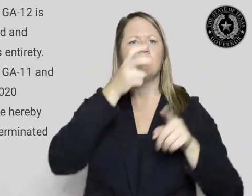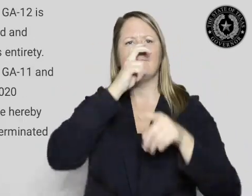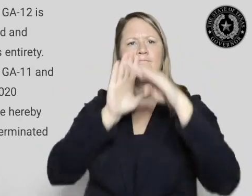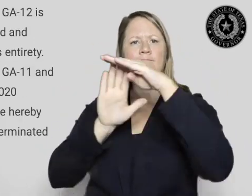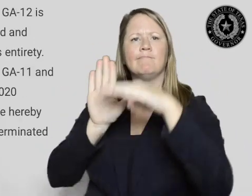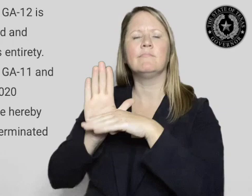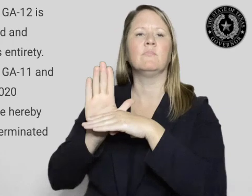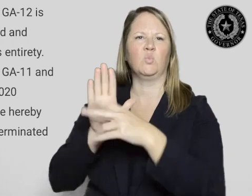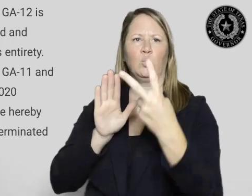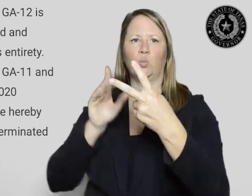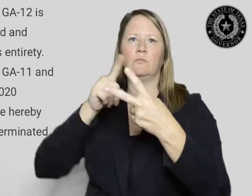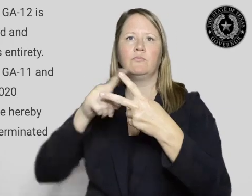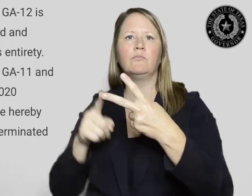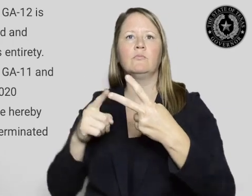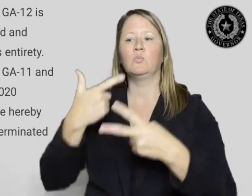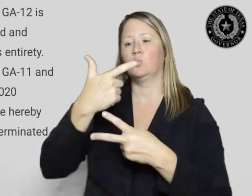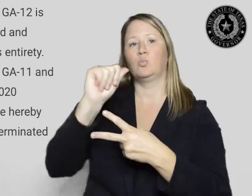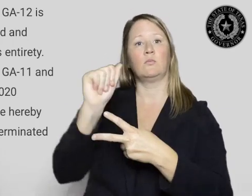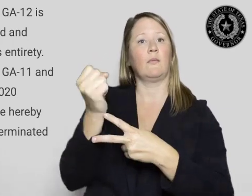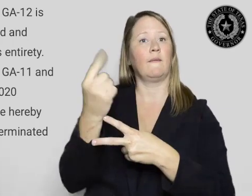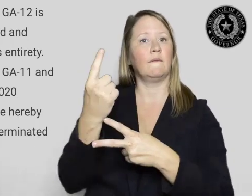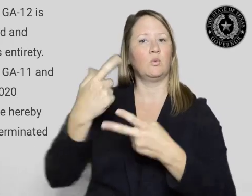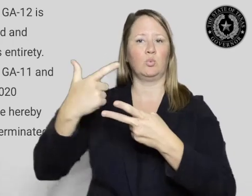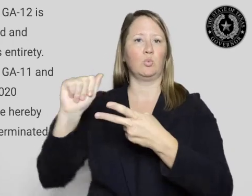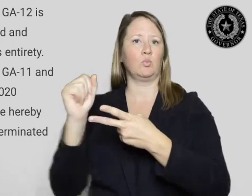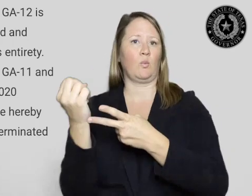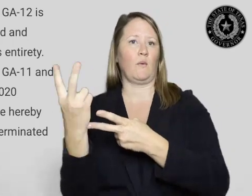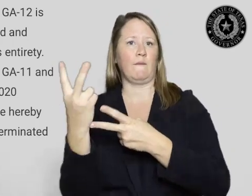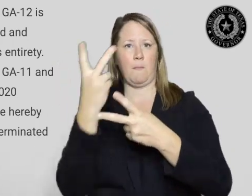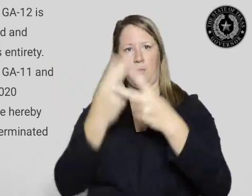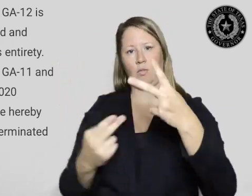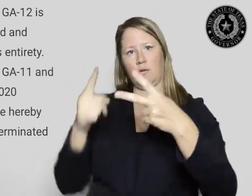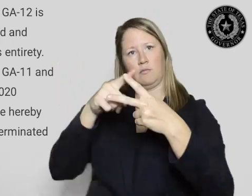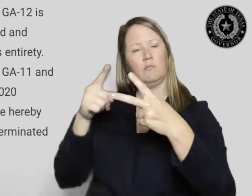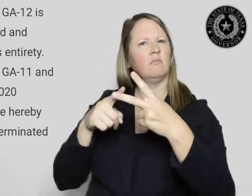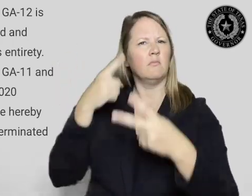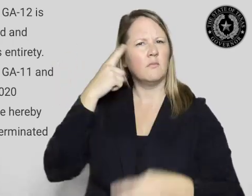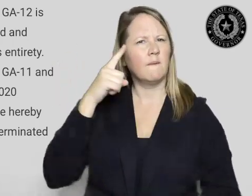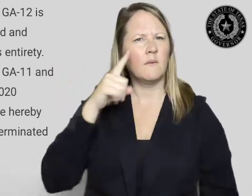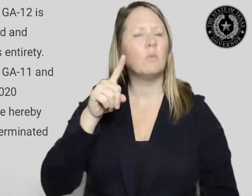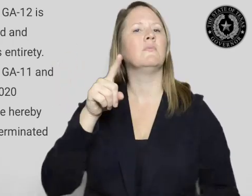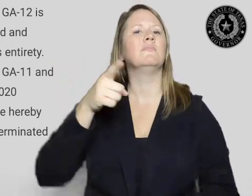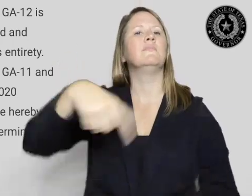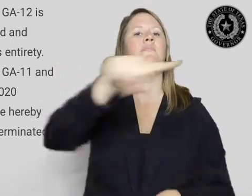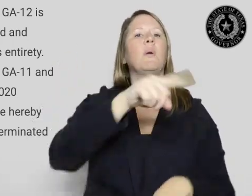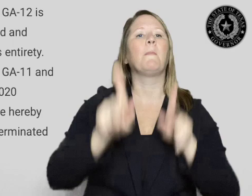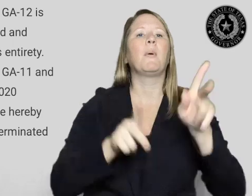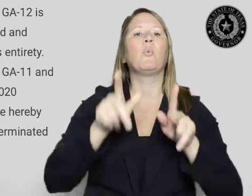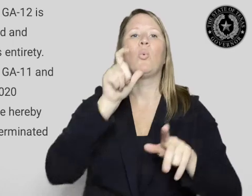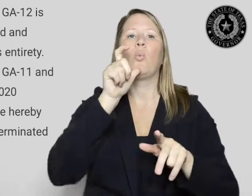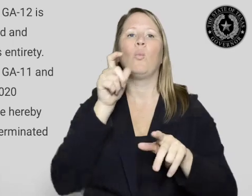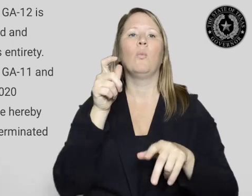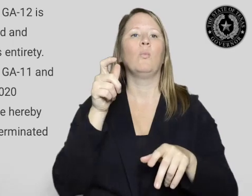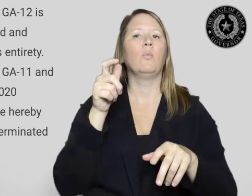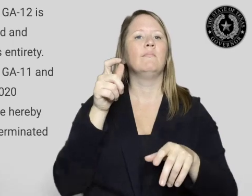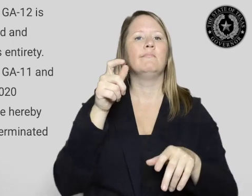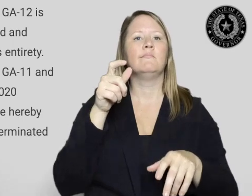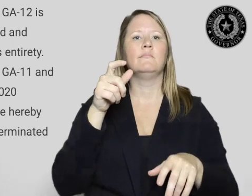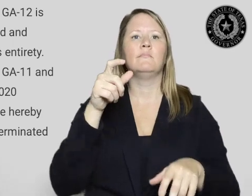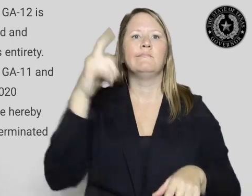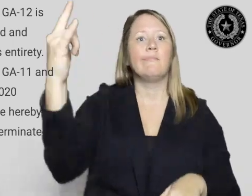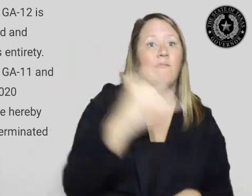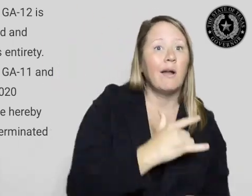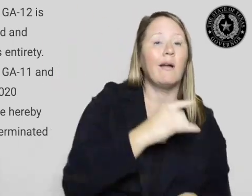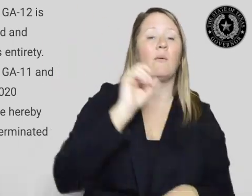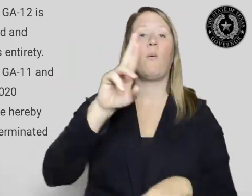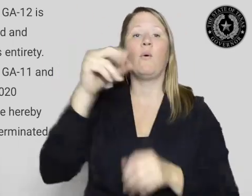Executive Order GA-12 is hereby rescinded and terminated in its entirety. Executive Order GA-11 and